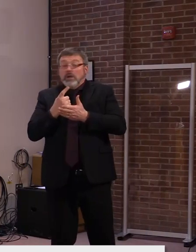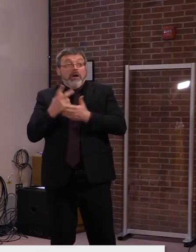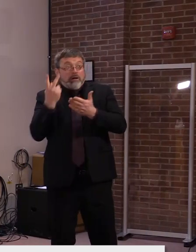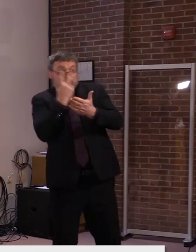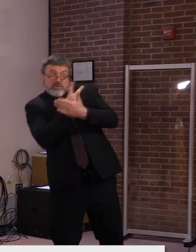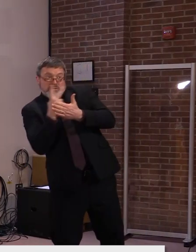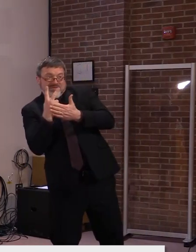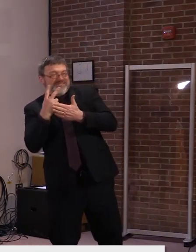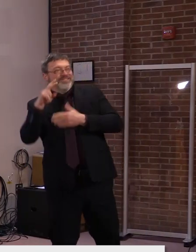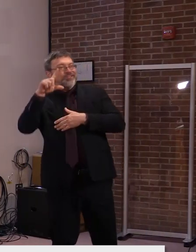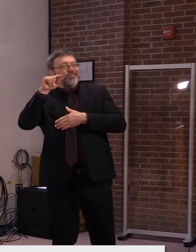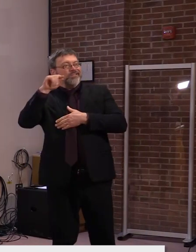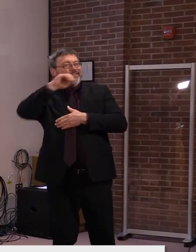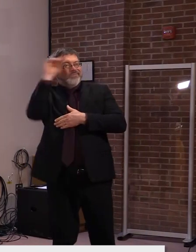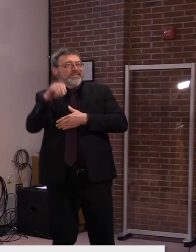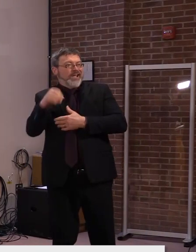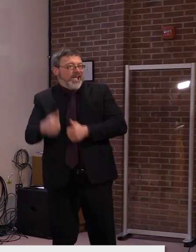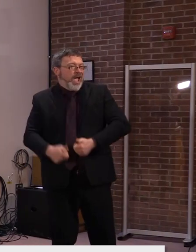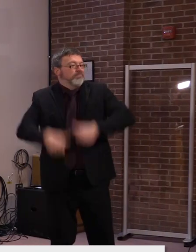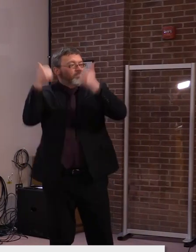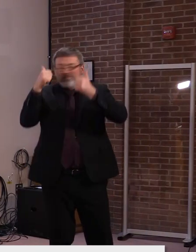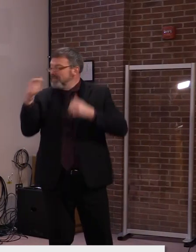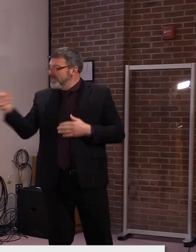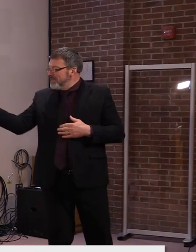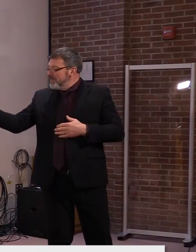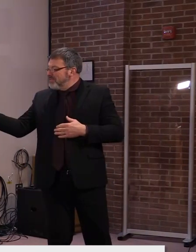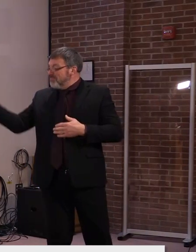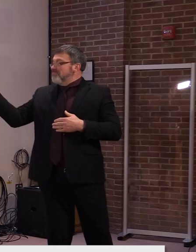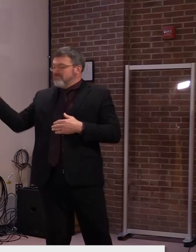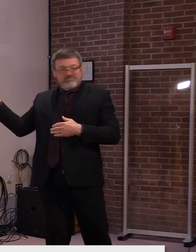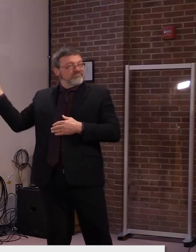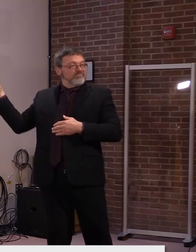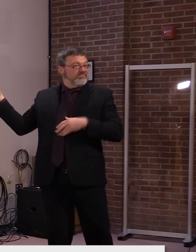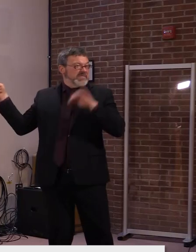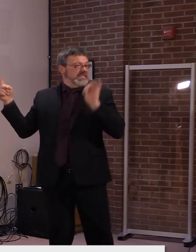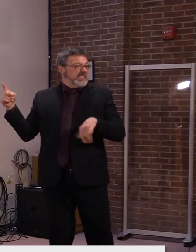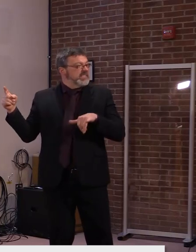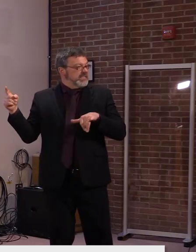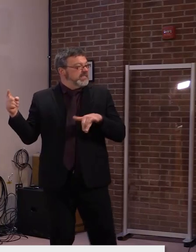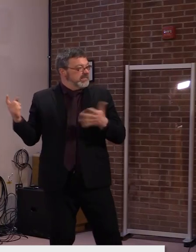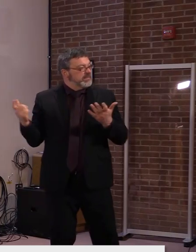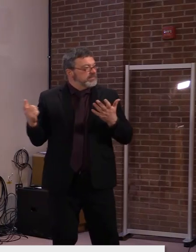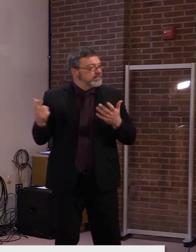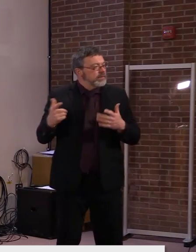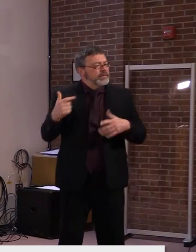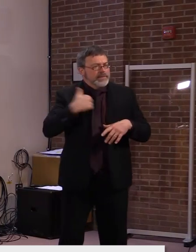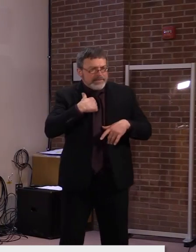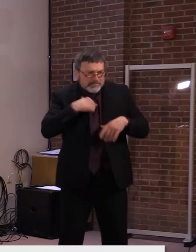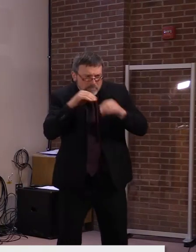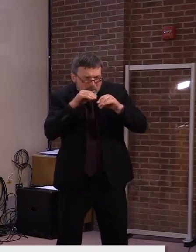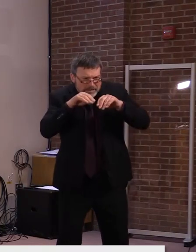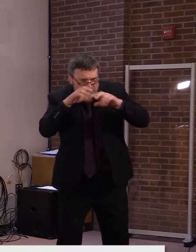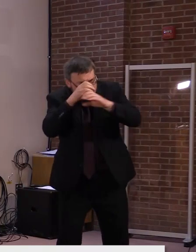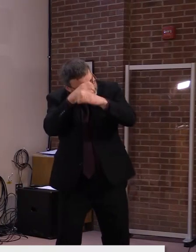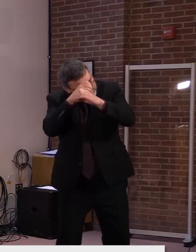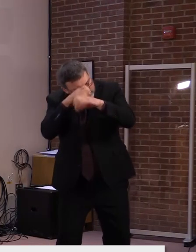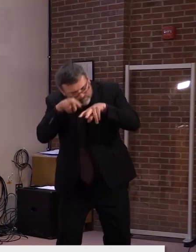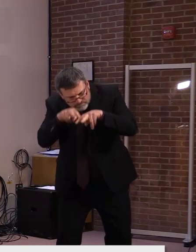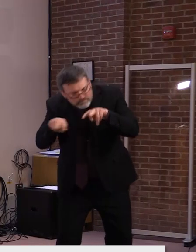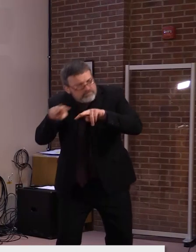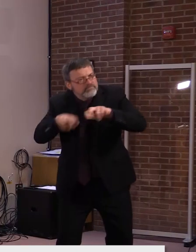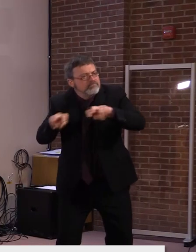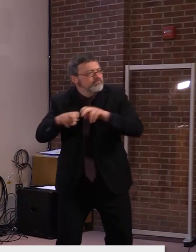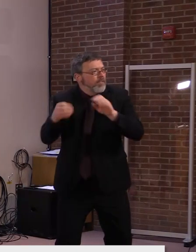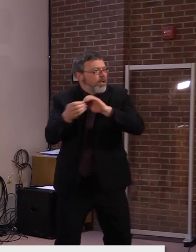previously of case growth here in Vermont. Looking a little bit deeper into those numbers, you can see on the next slide,